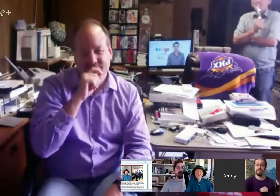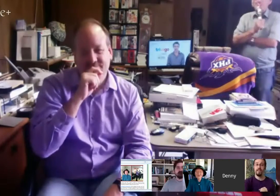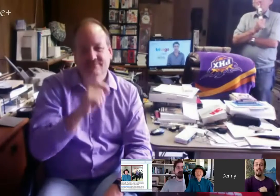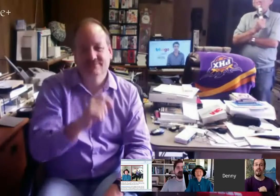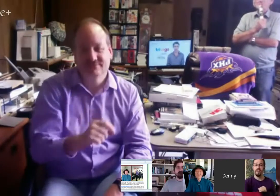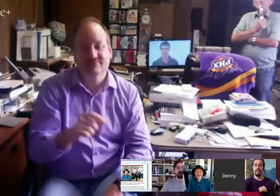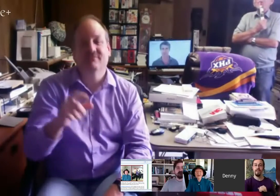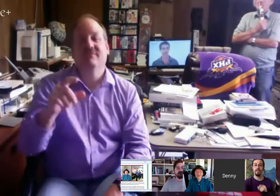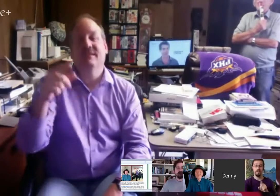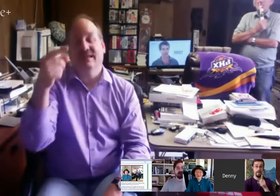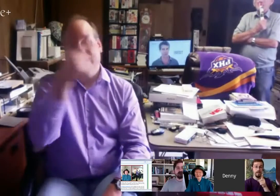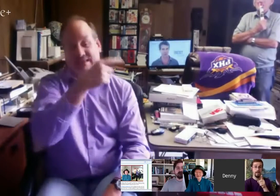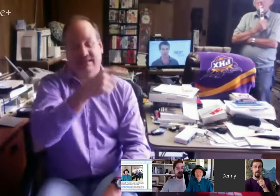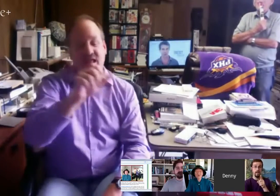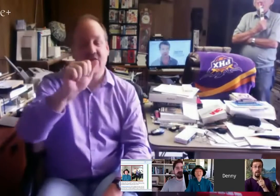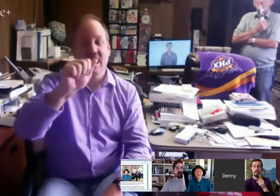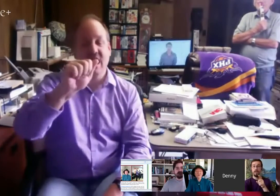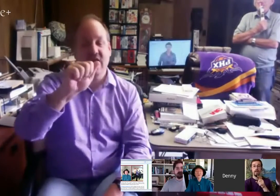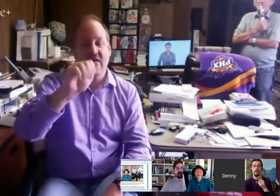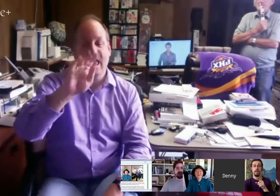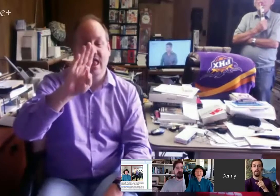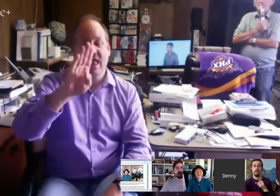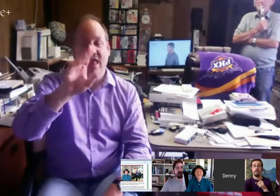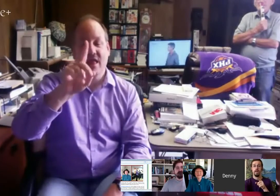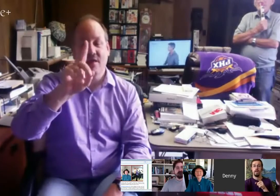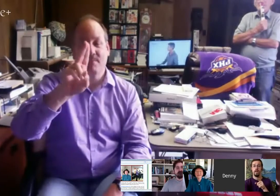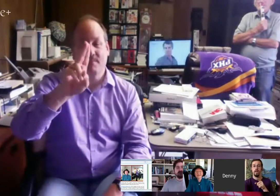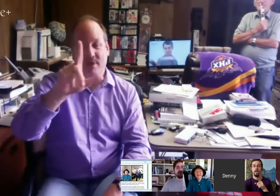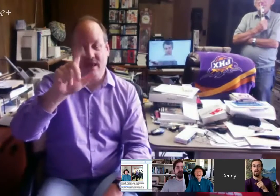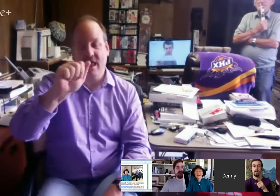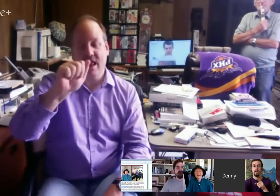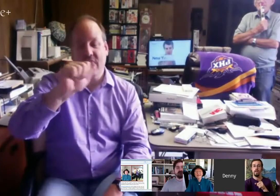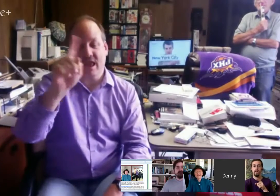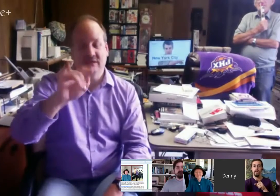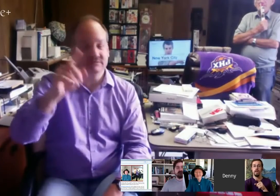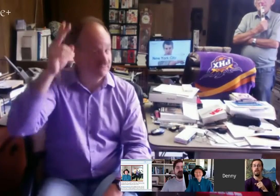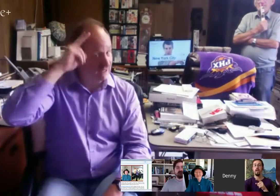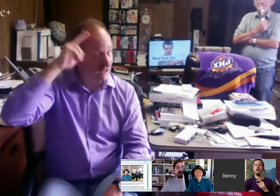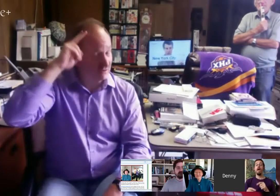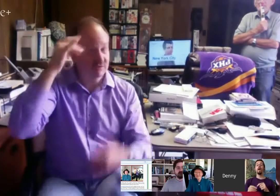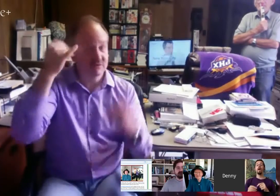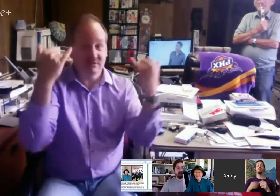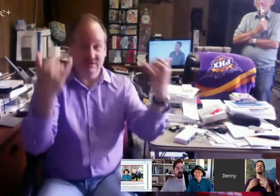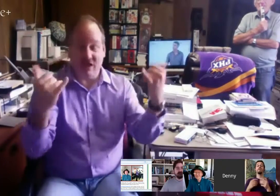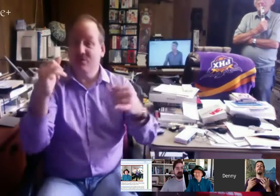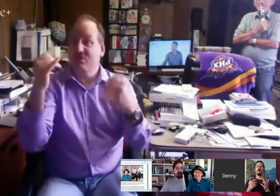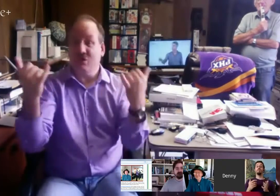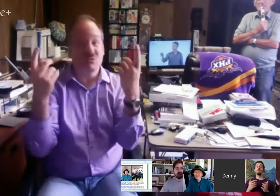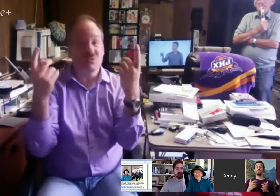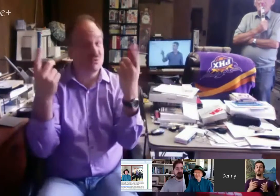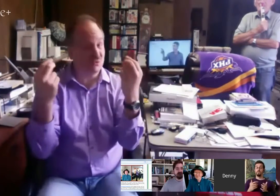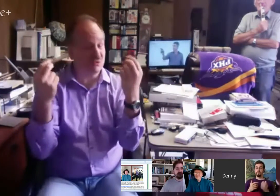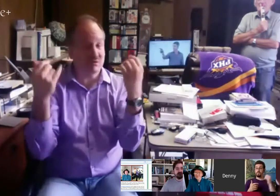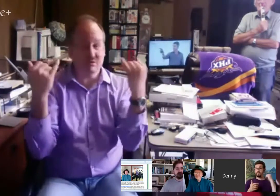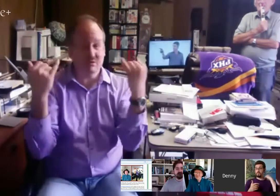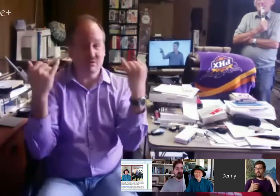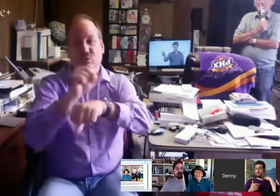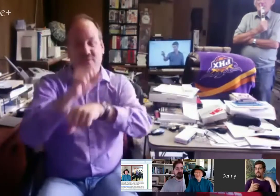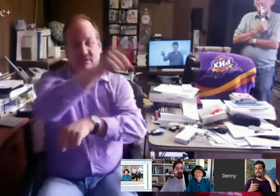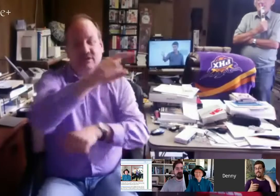Oh, okay. Are you going to say goodbye now, Denny? Is that what or did you want to say something? Yes. So,